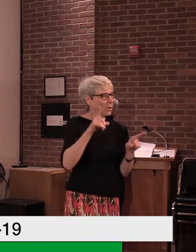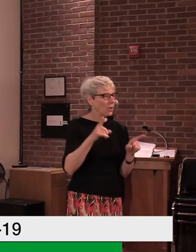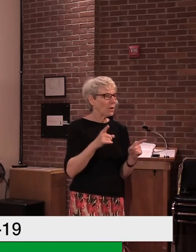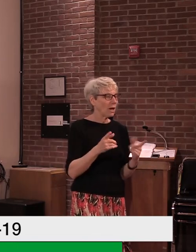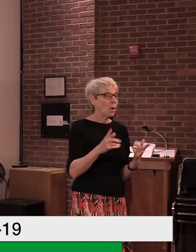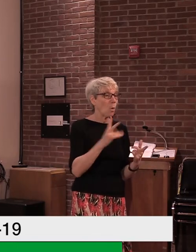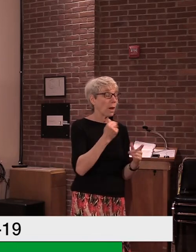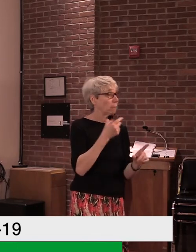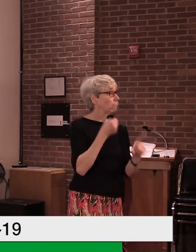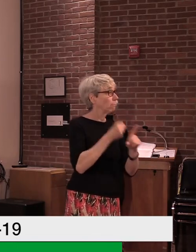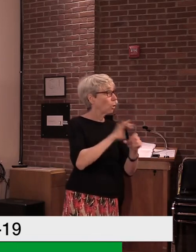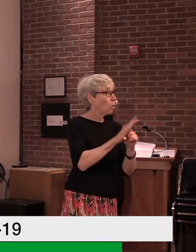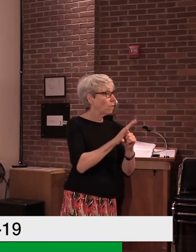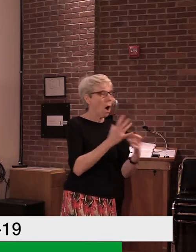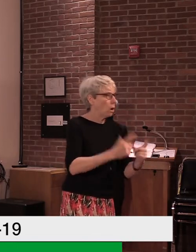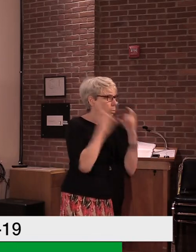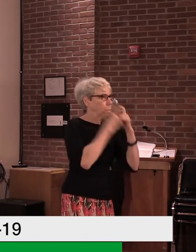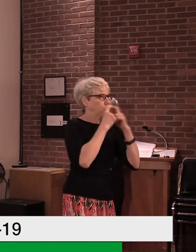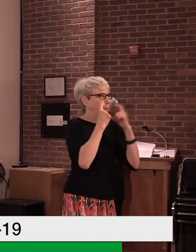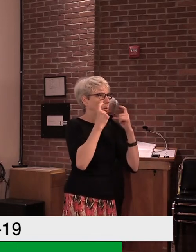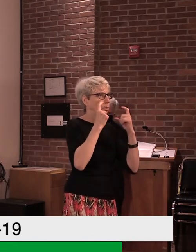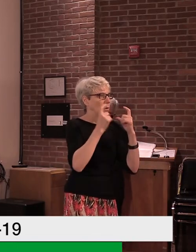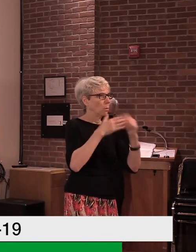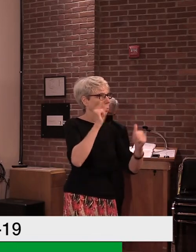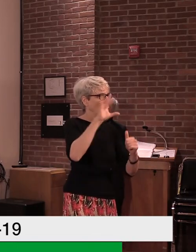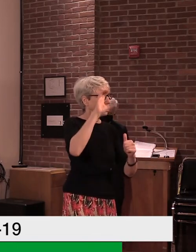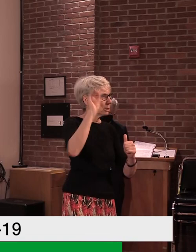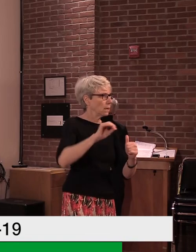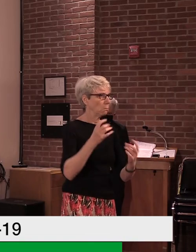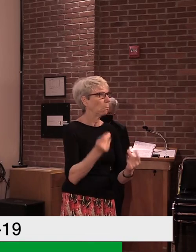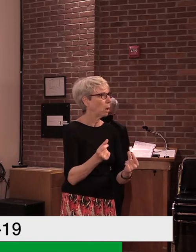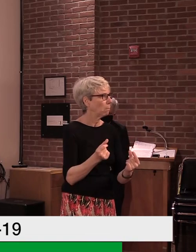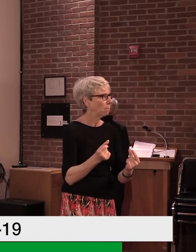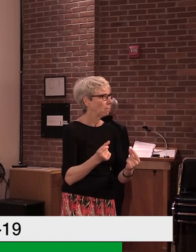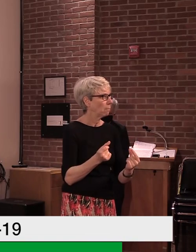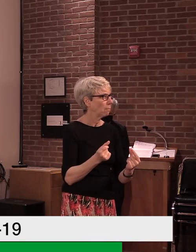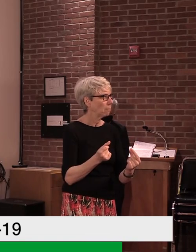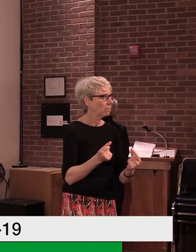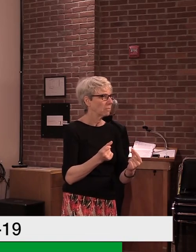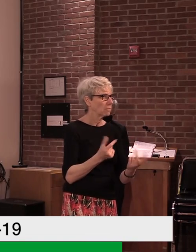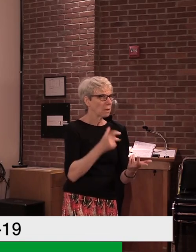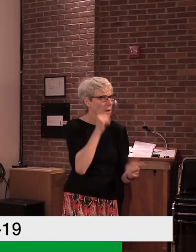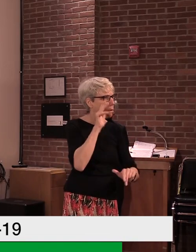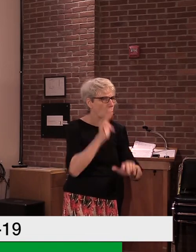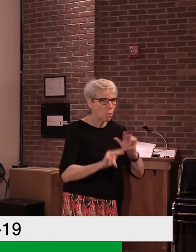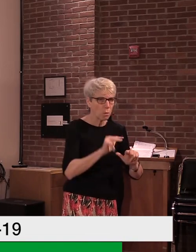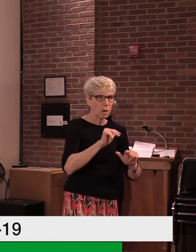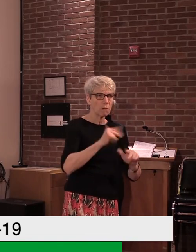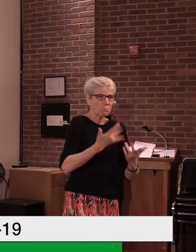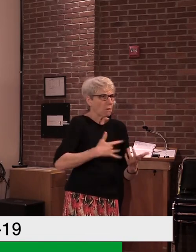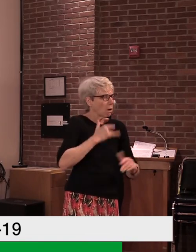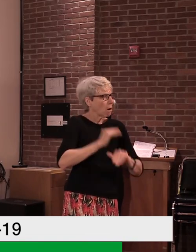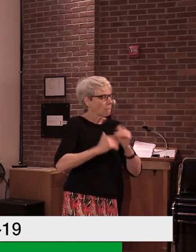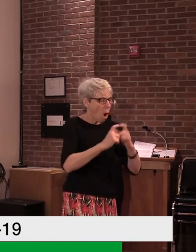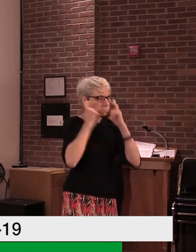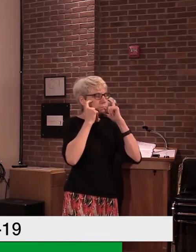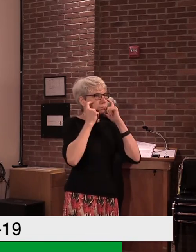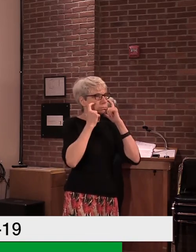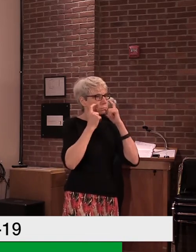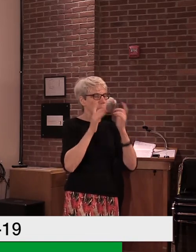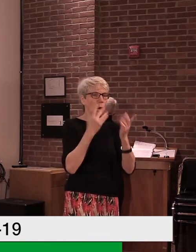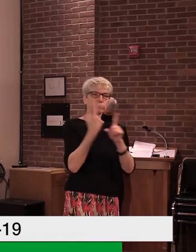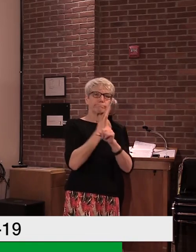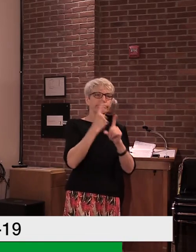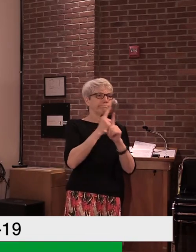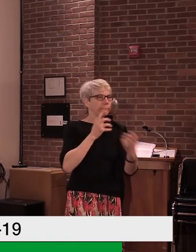today. And so other countries where this has become much more of a cultural norm as opposed to something that